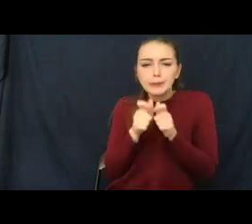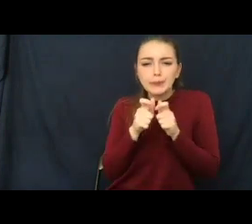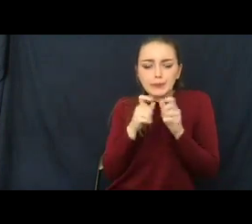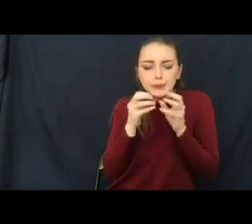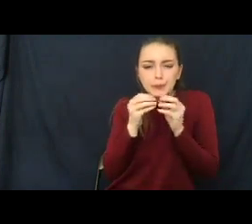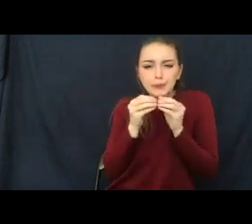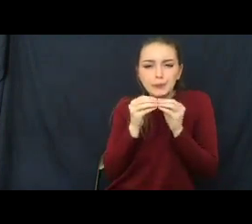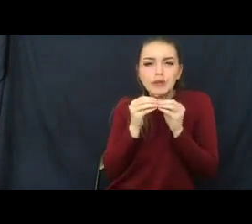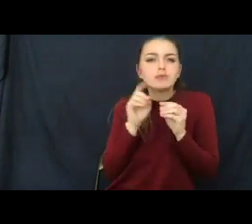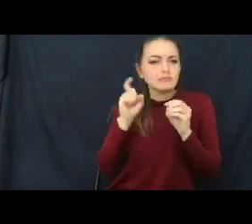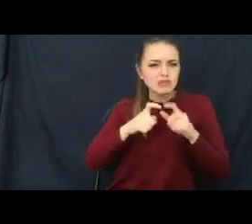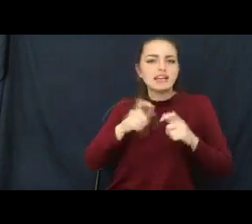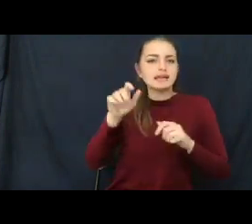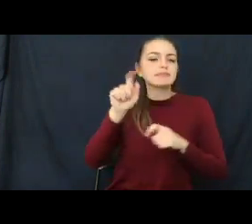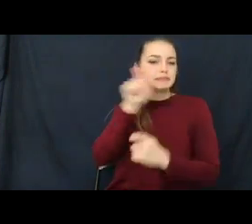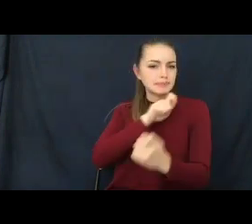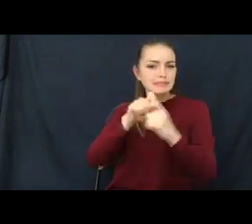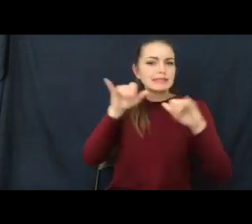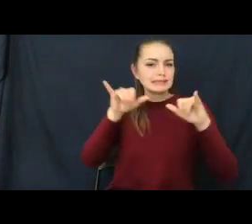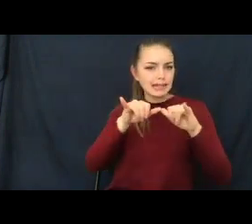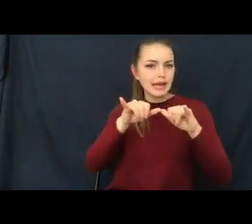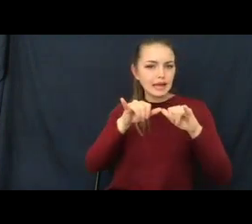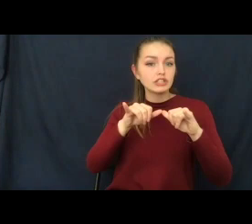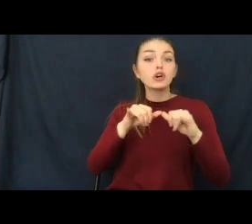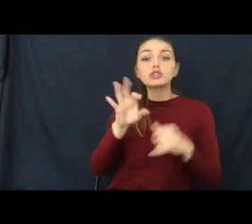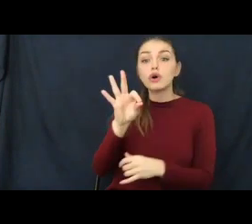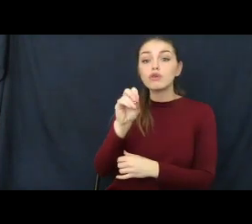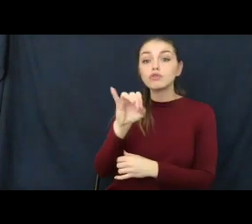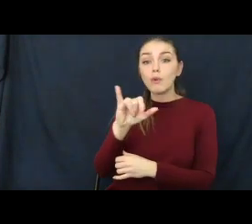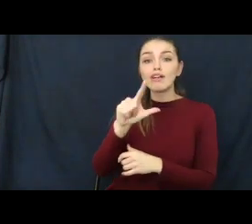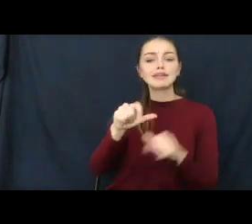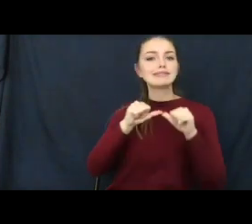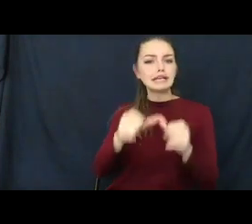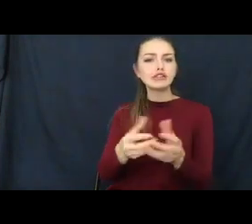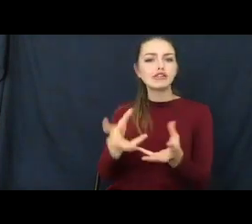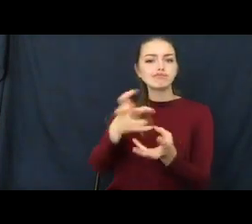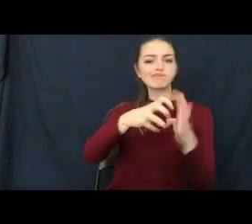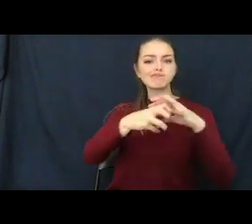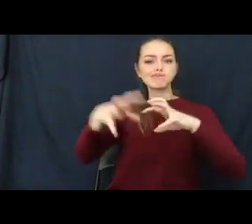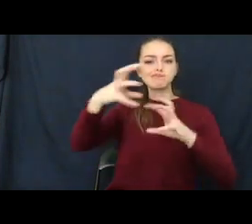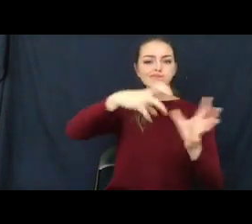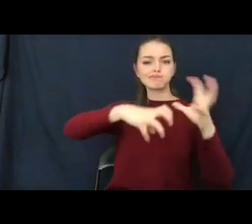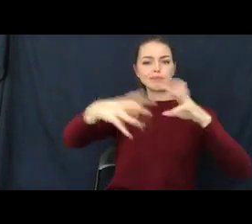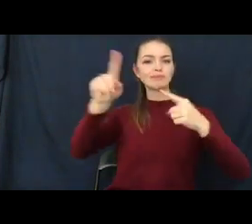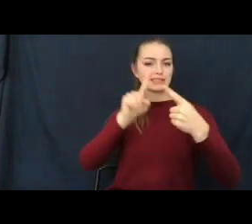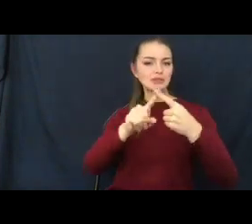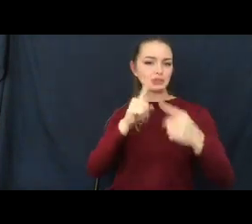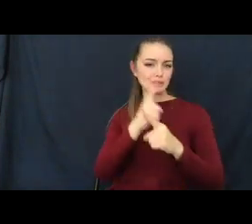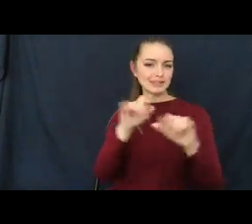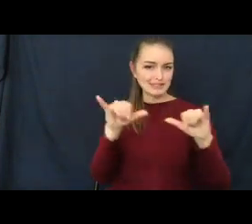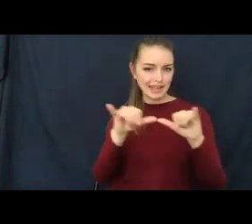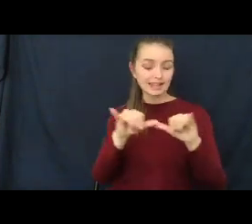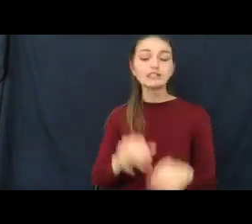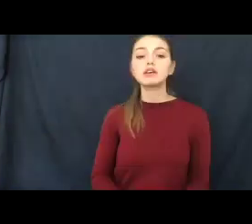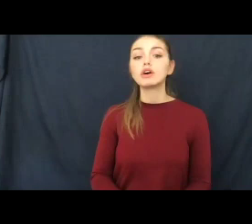at least this big. So you would keep wadding your Oh, no foil kidding. together. there. Okay. That's what happens. Yeah, she was talking about the